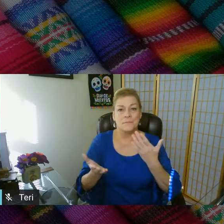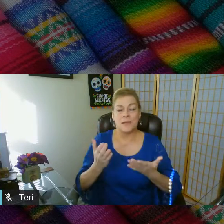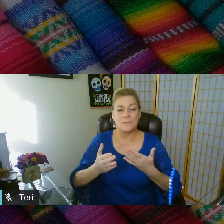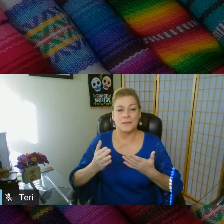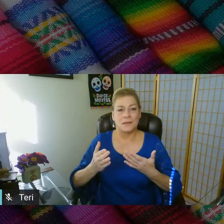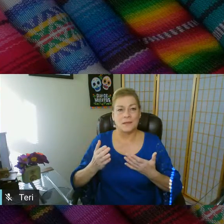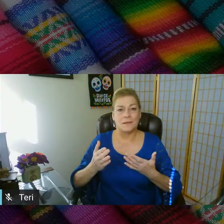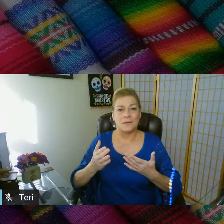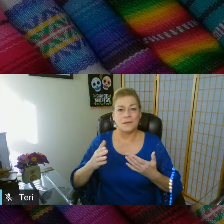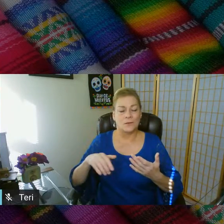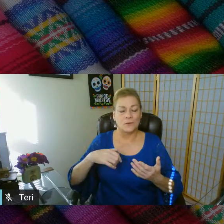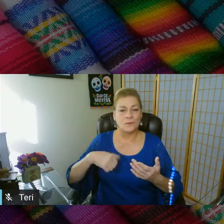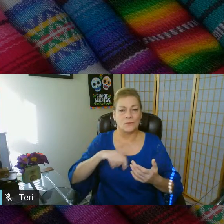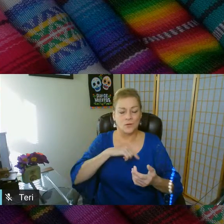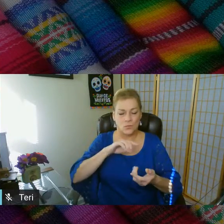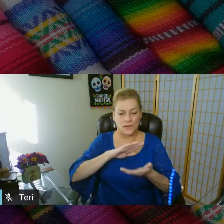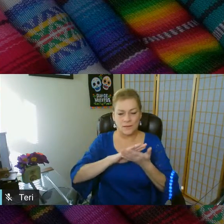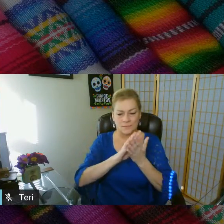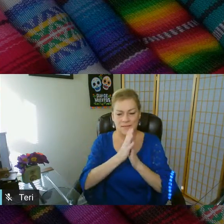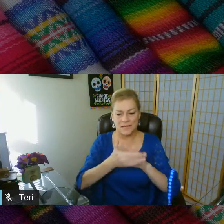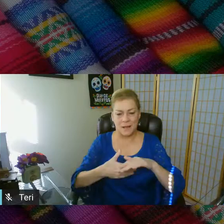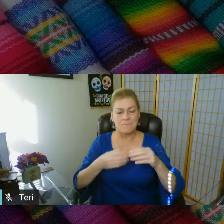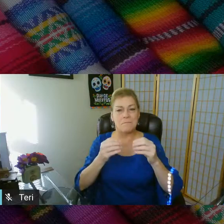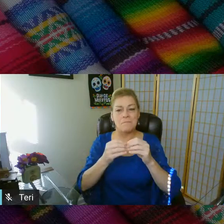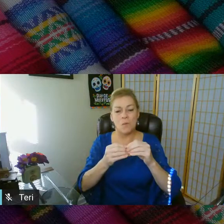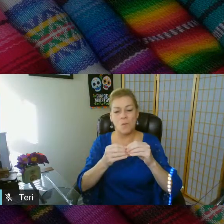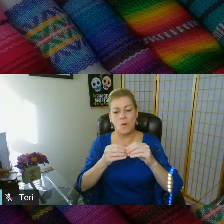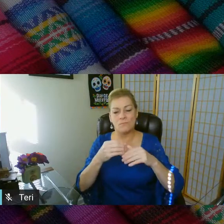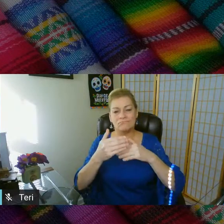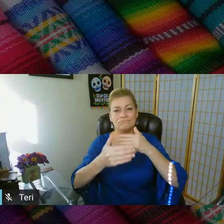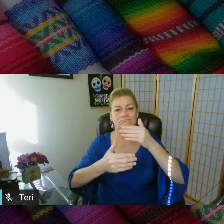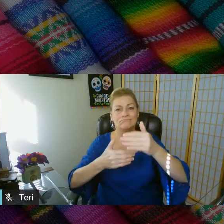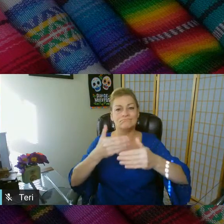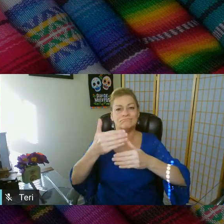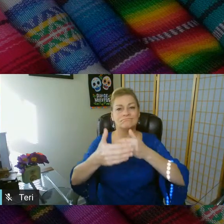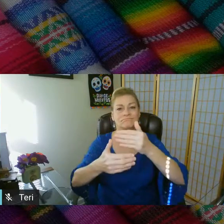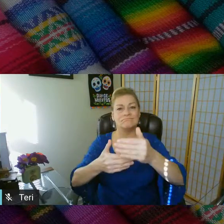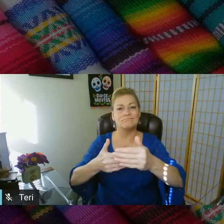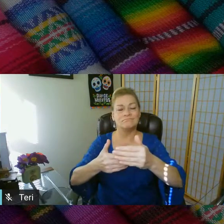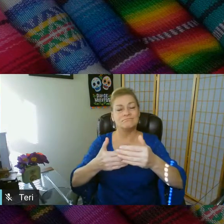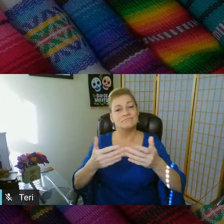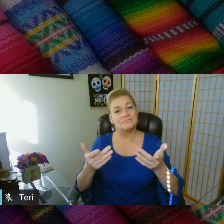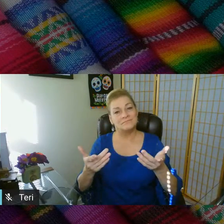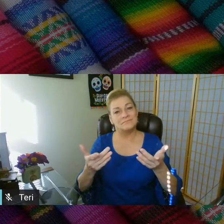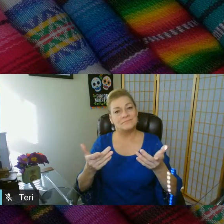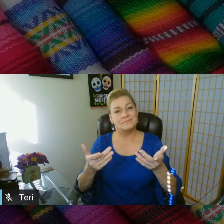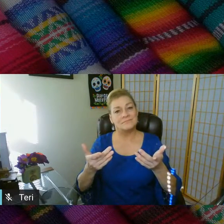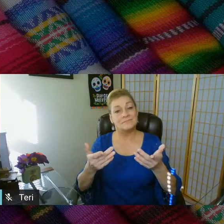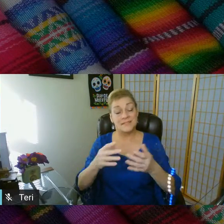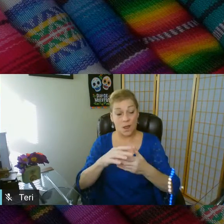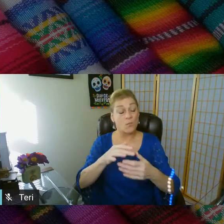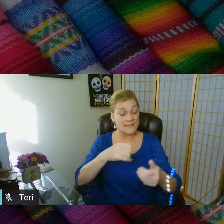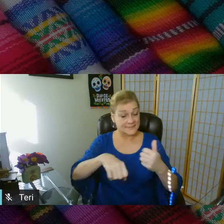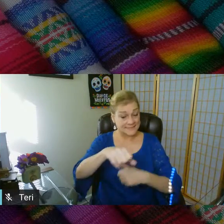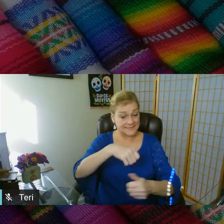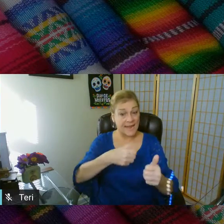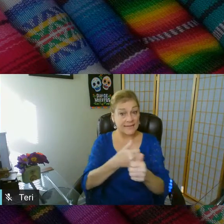to enlightenment than they were able to. In part, we are able to do it because society has